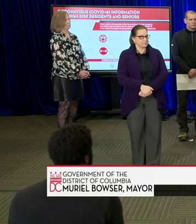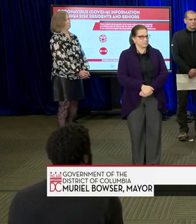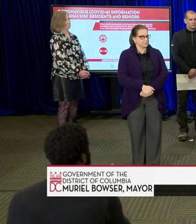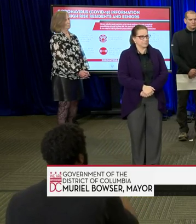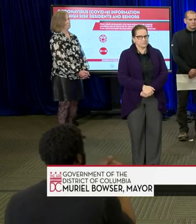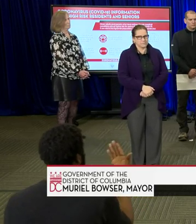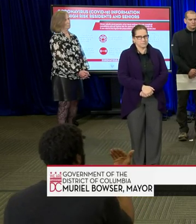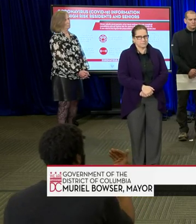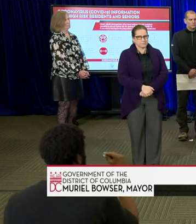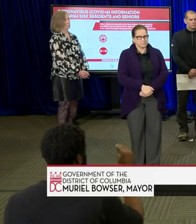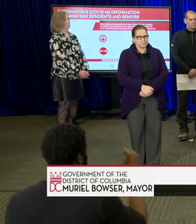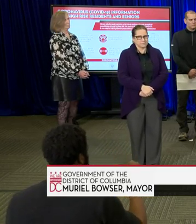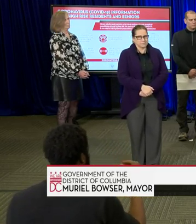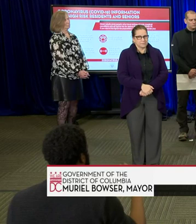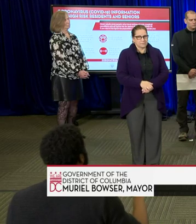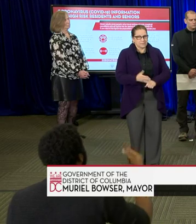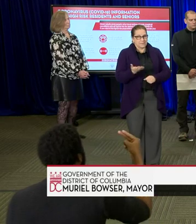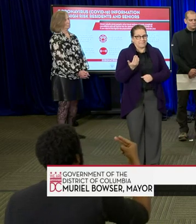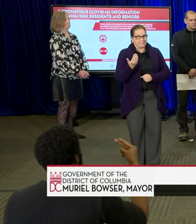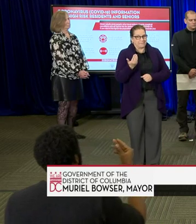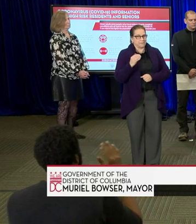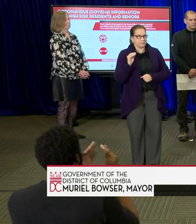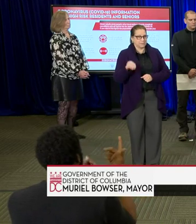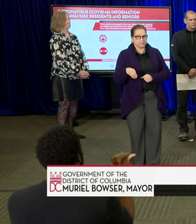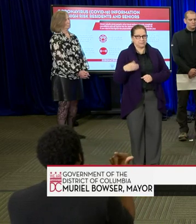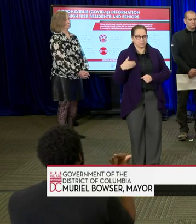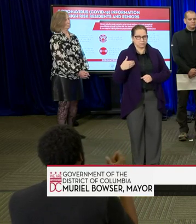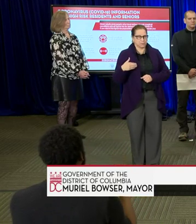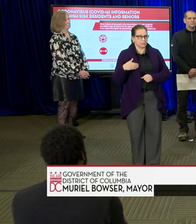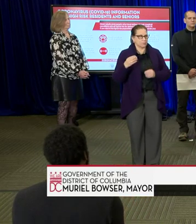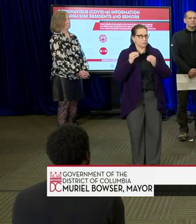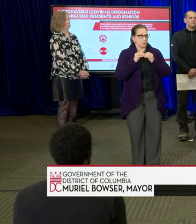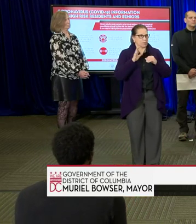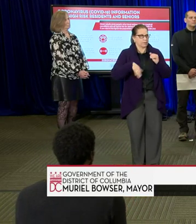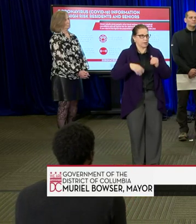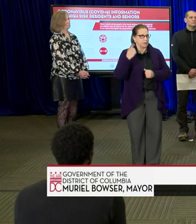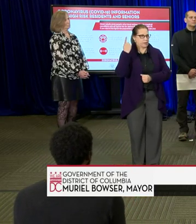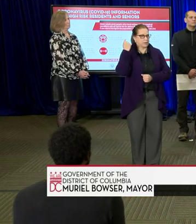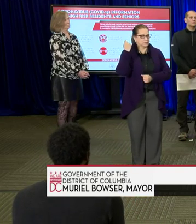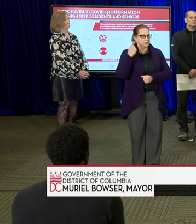15% higher than last year. So it's pretty consistent with end-of-year